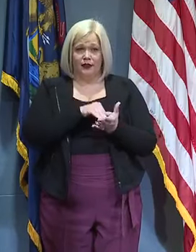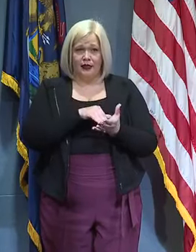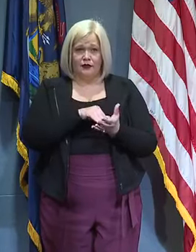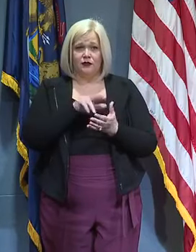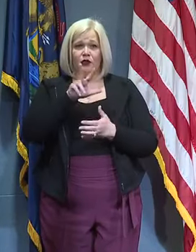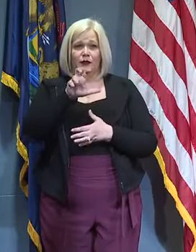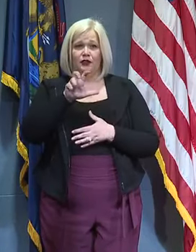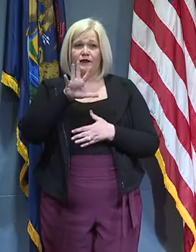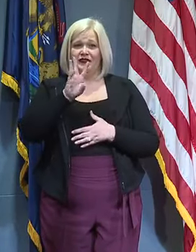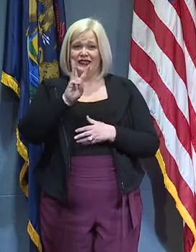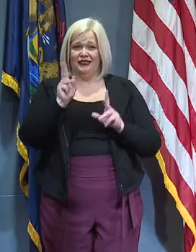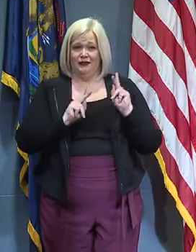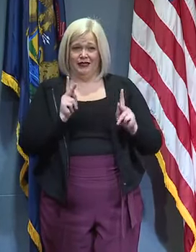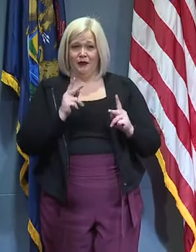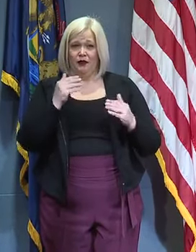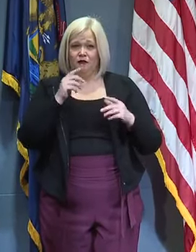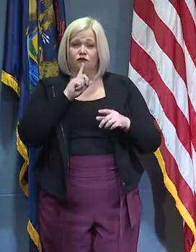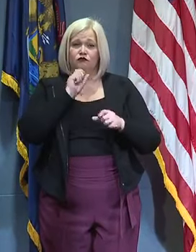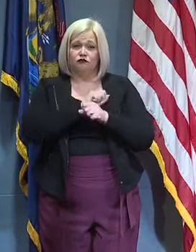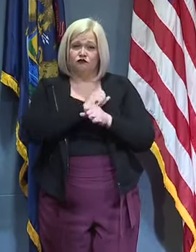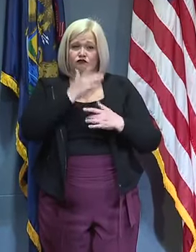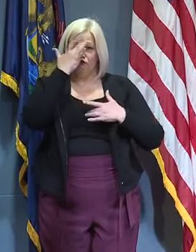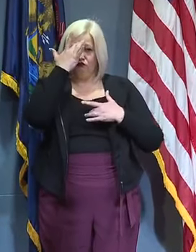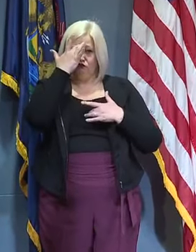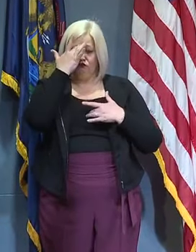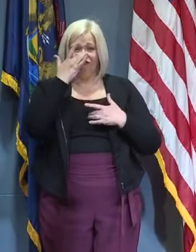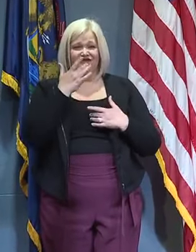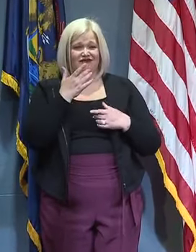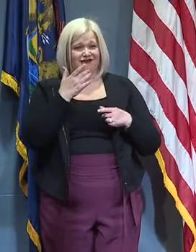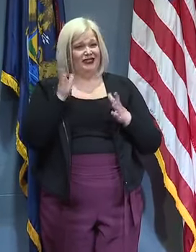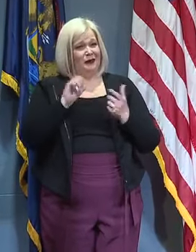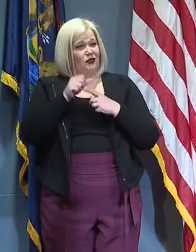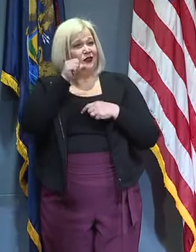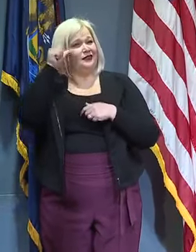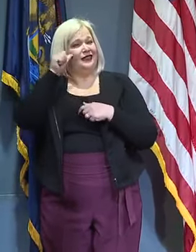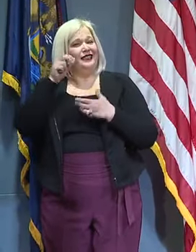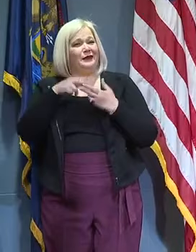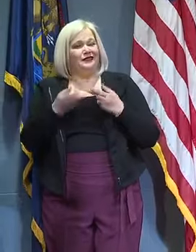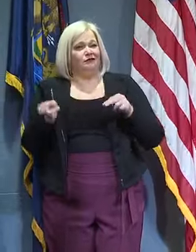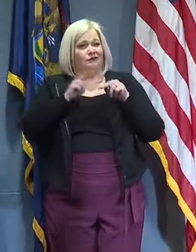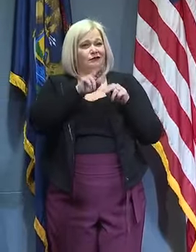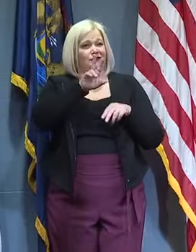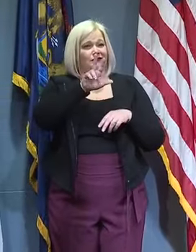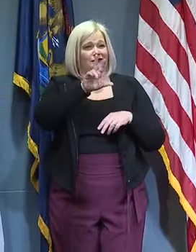42,356 cases, an increase of 977 over yesterday, and